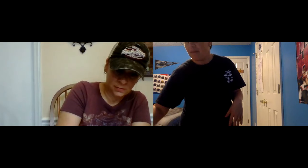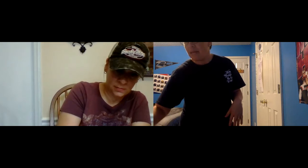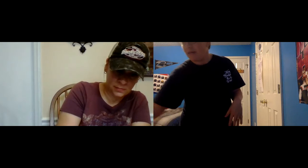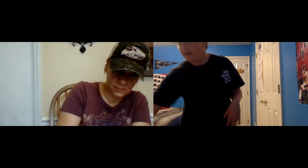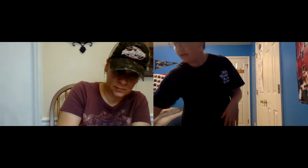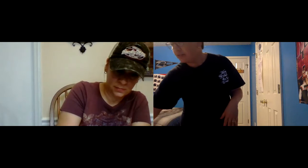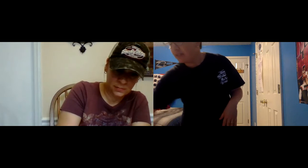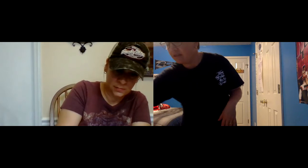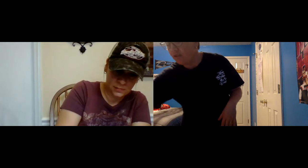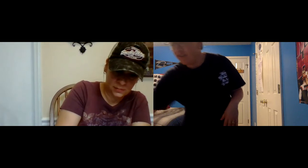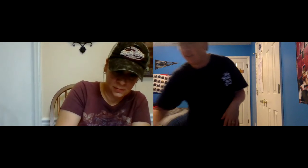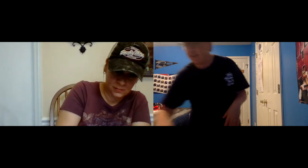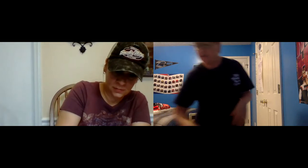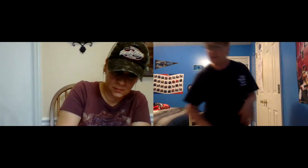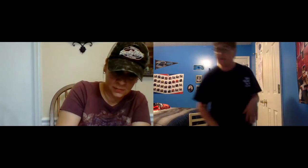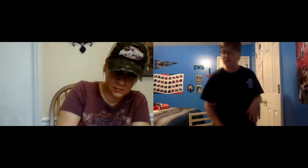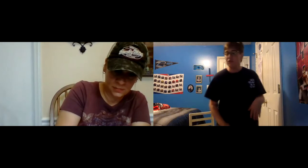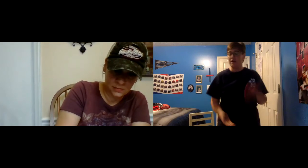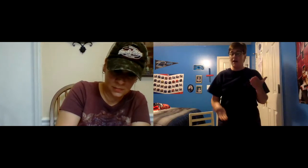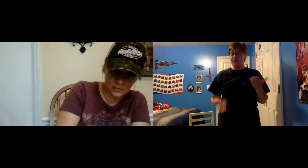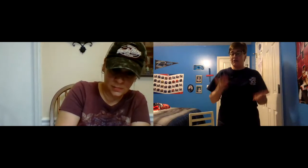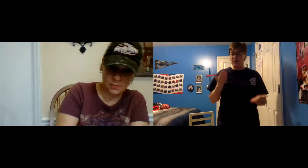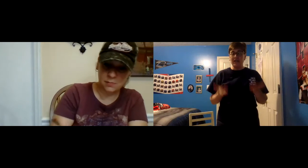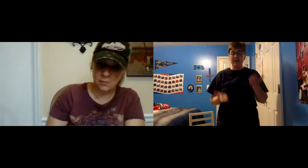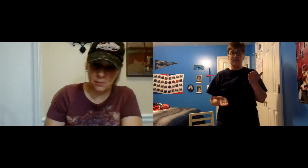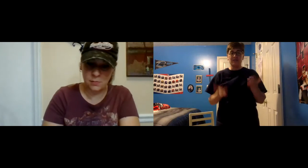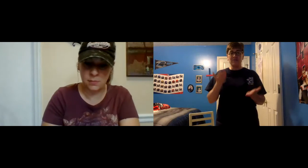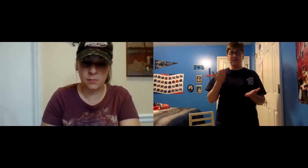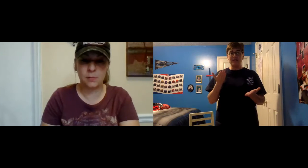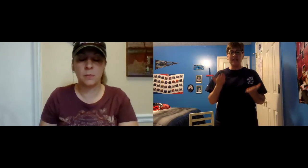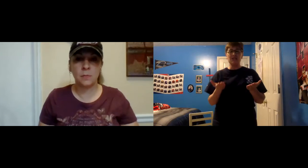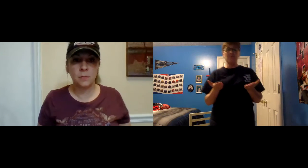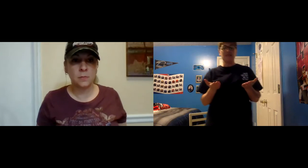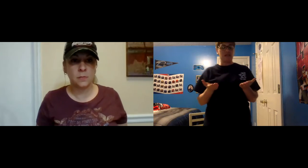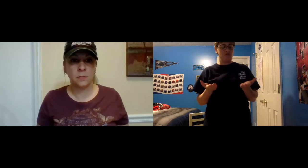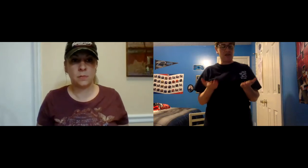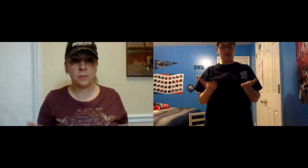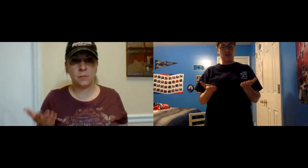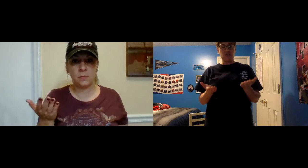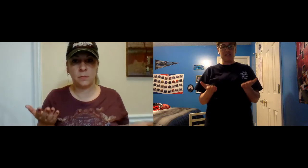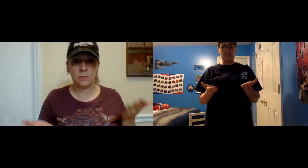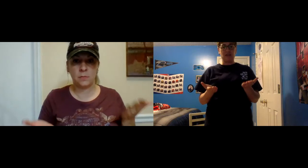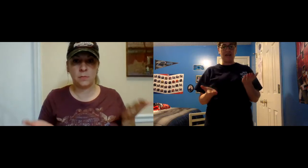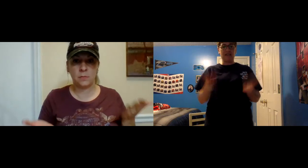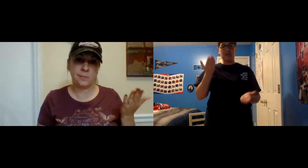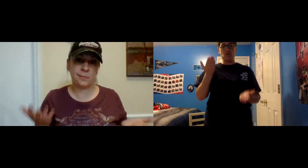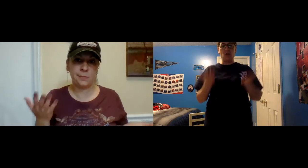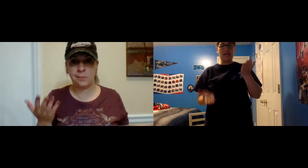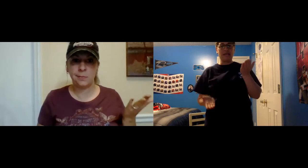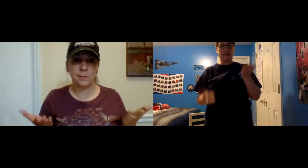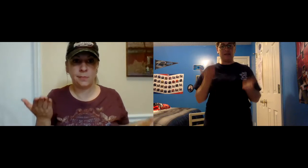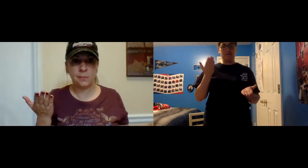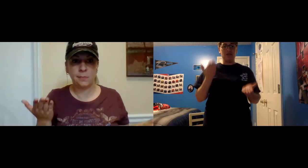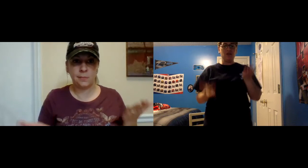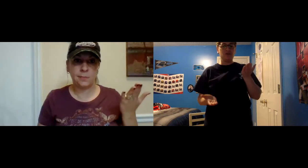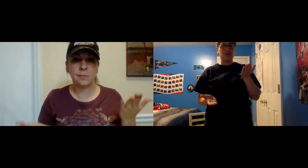we've got maybe. You can see the little fella there in the picture. So he's simply, it's almost like you've got 2 things in your hands and you're